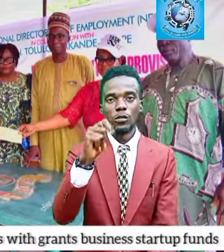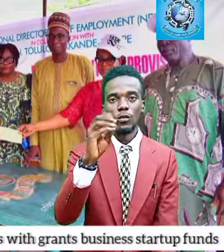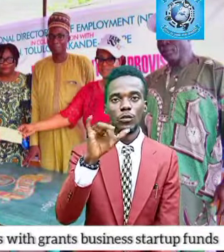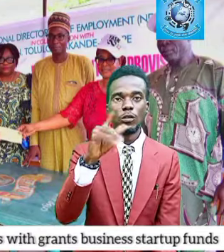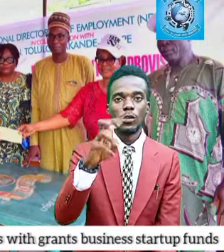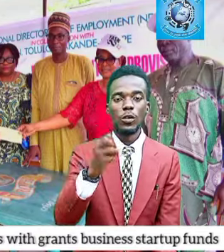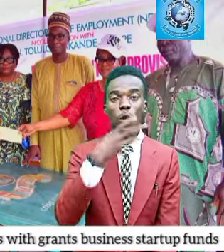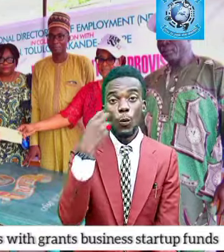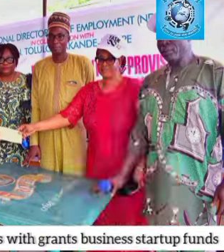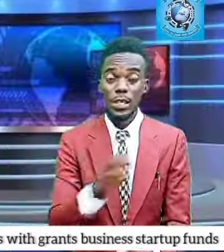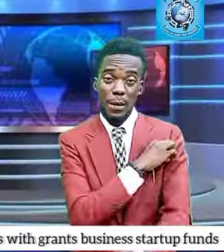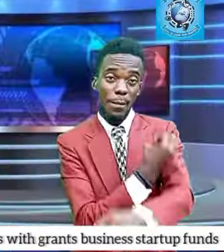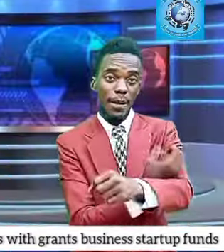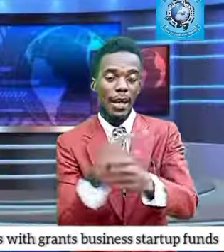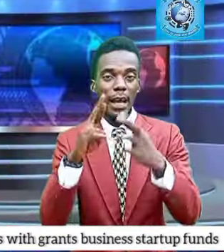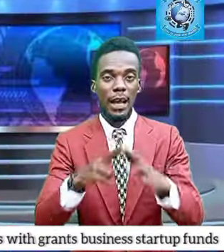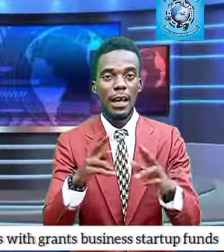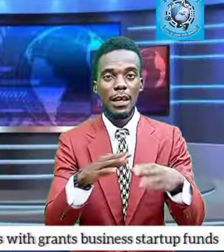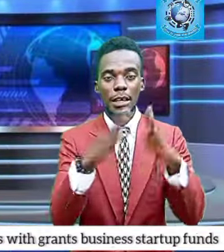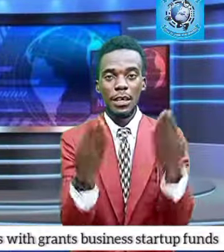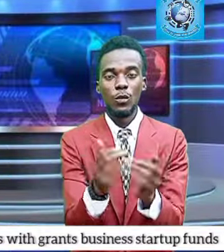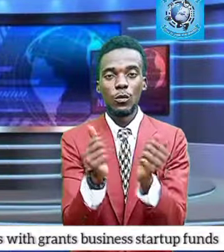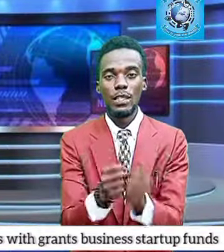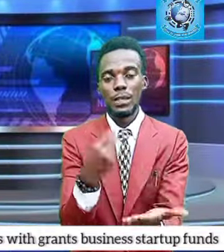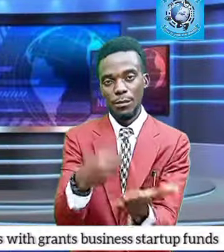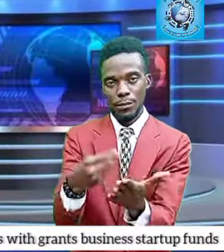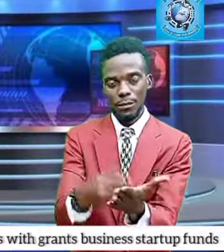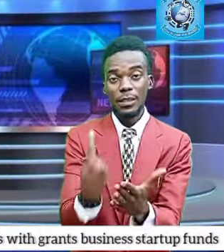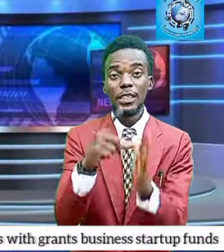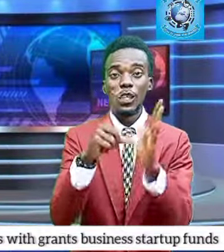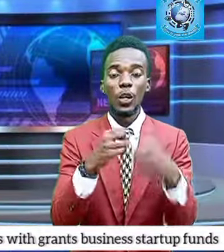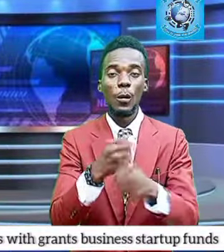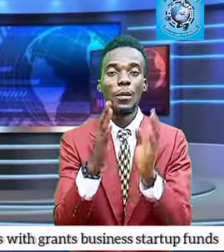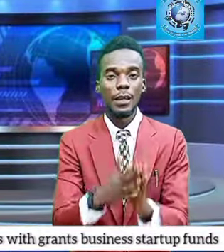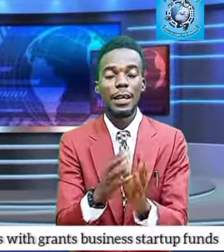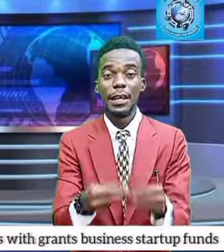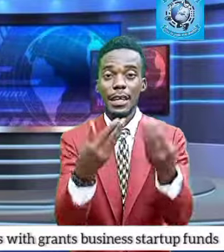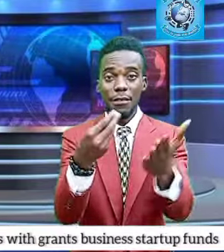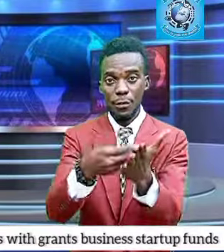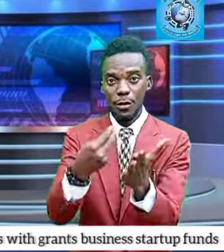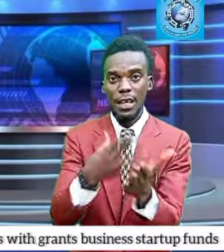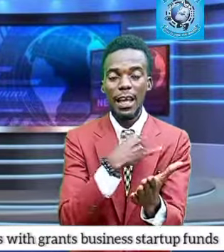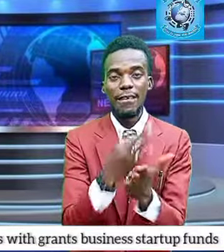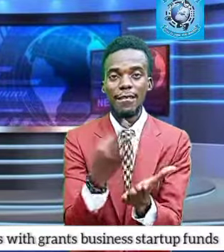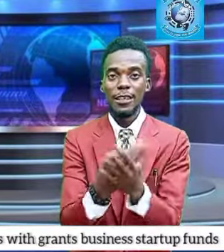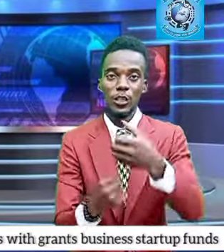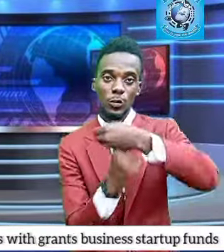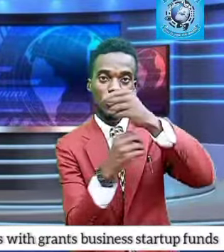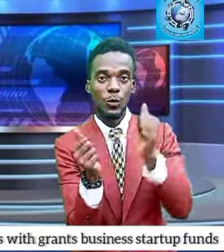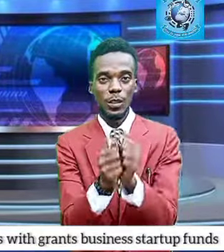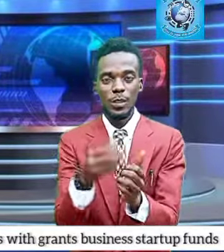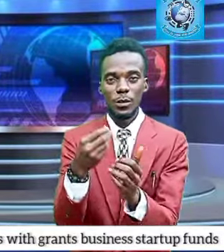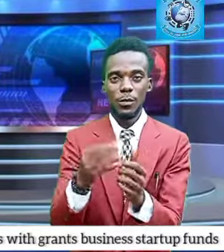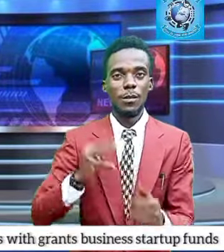our constituents with cash grants. The lawmaker distributed the grants and financial support to members of our